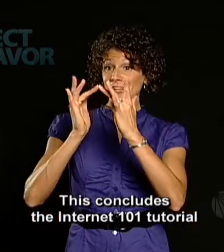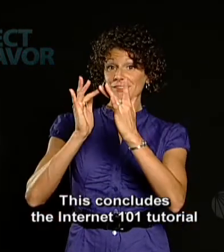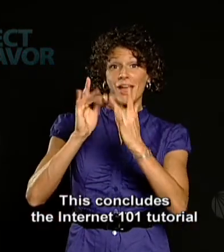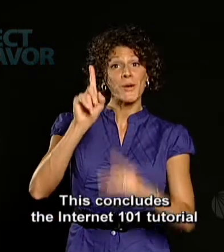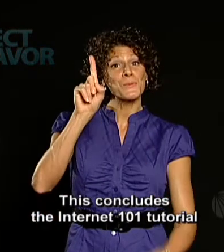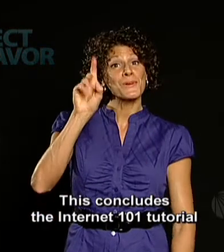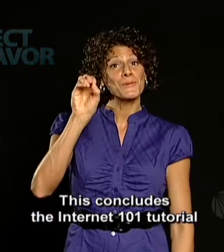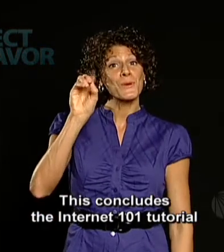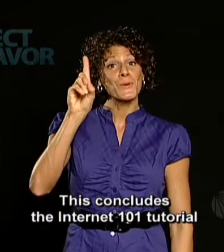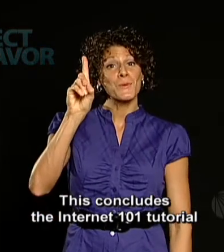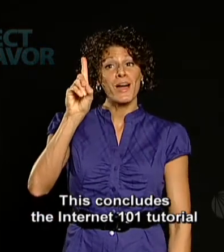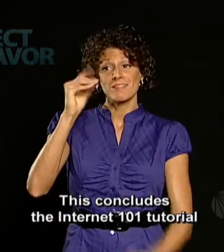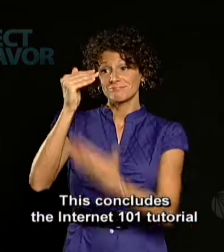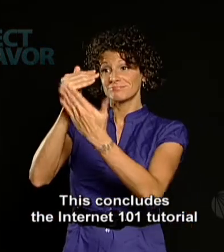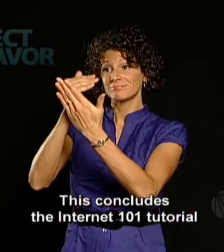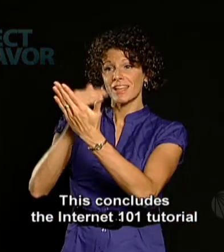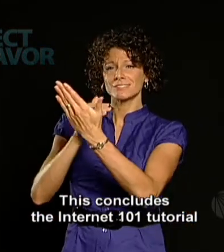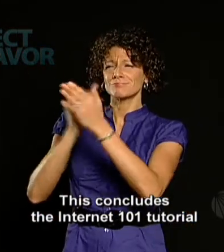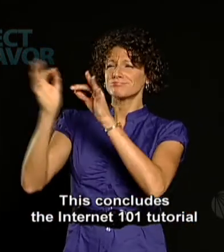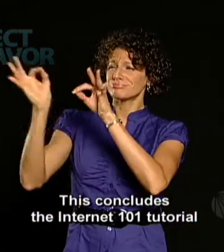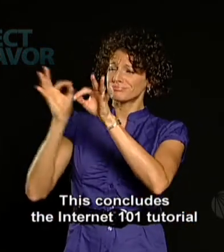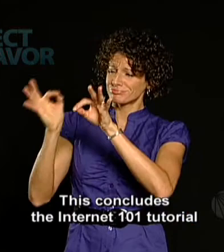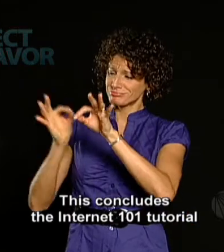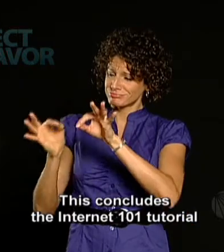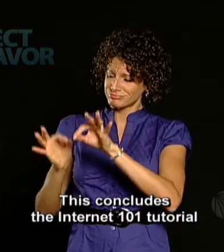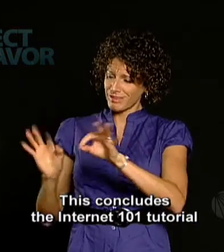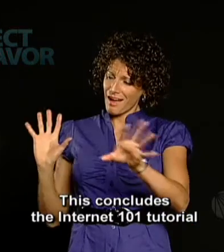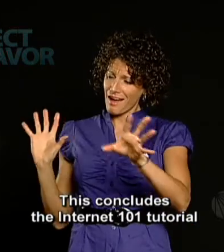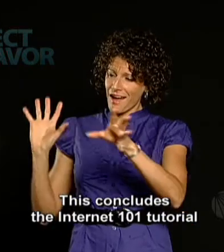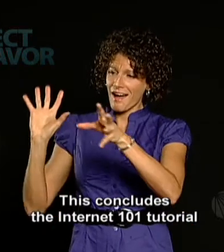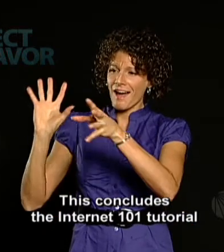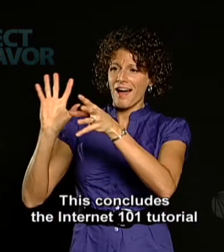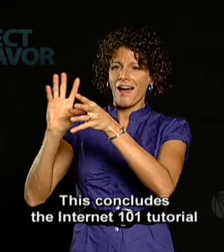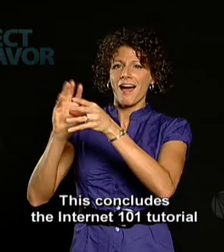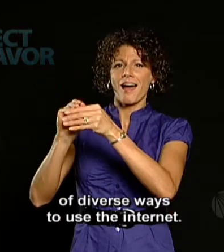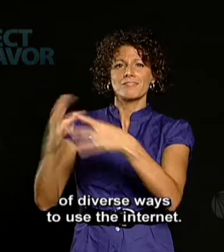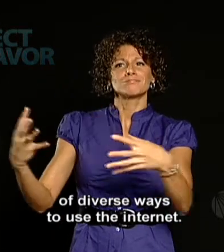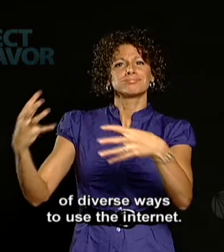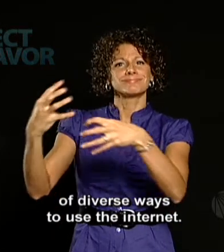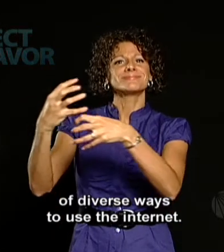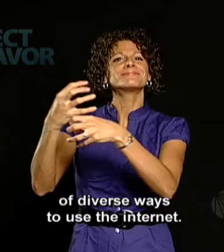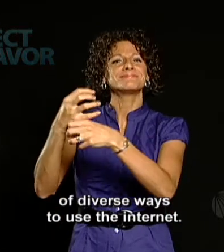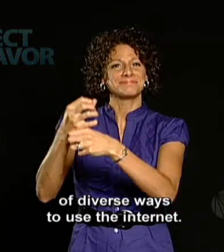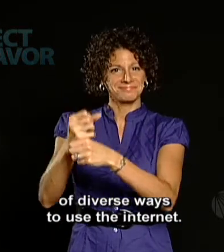This concludes the Internet 101 tutorial of diverse ways to use the Internet.